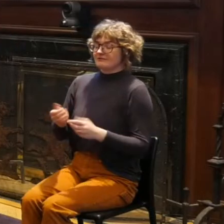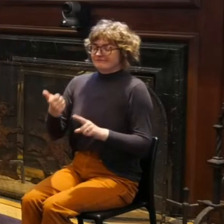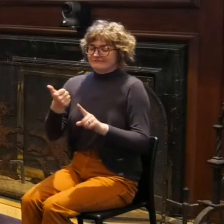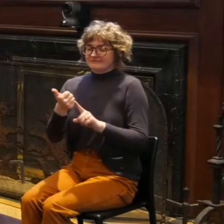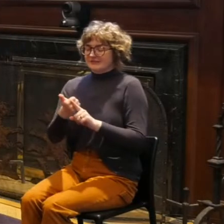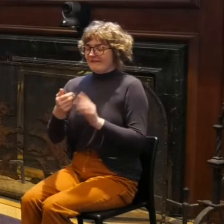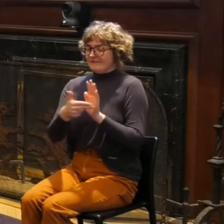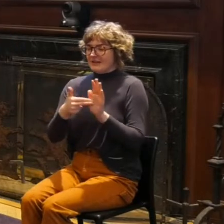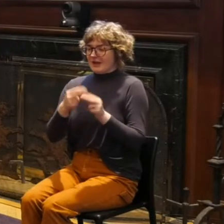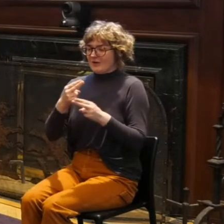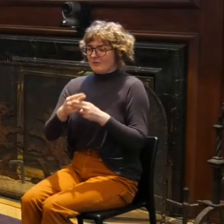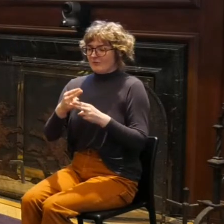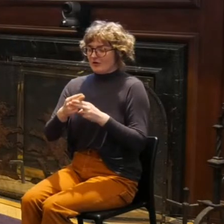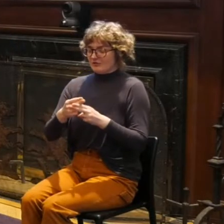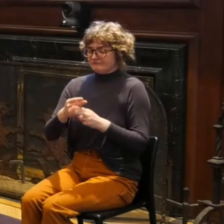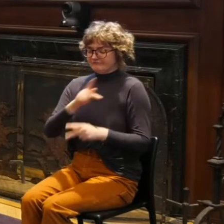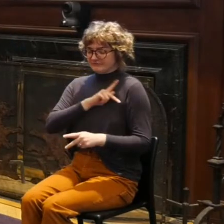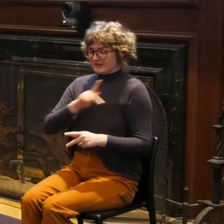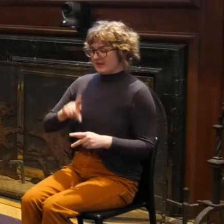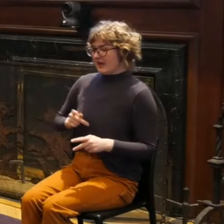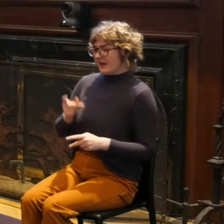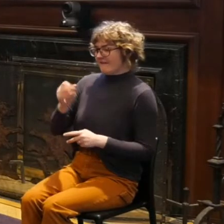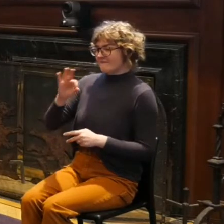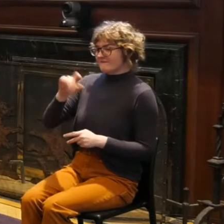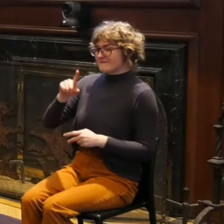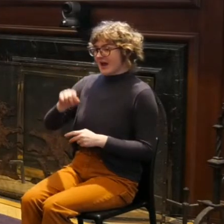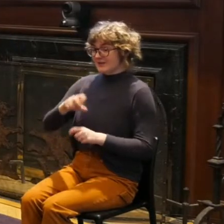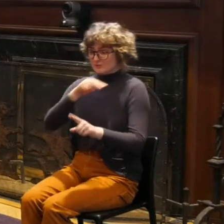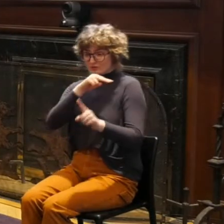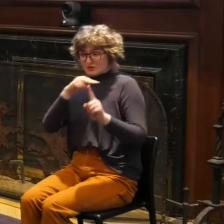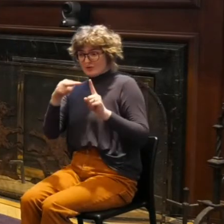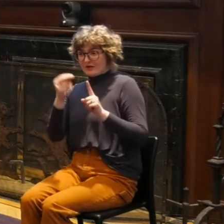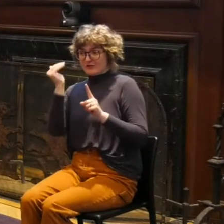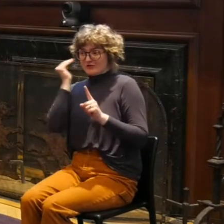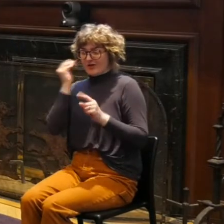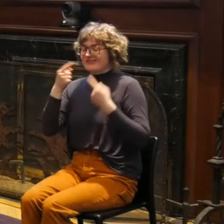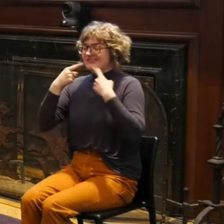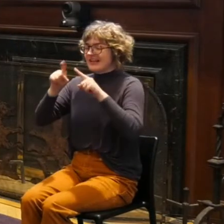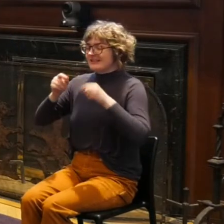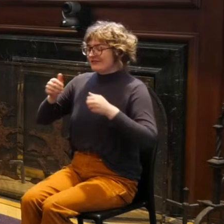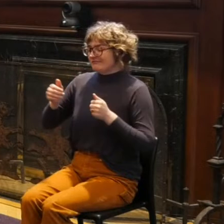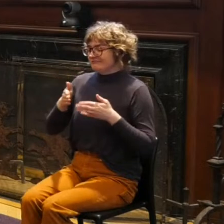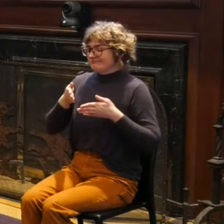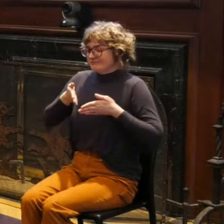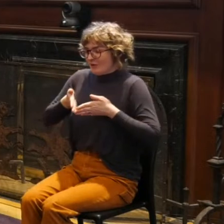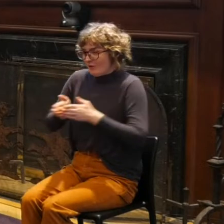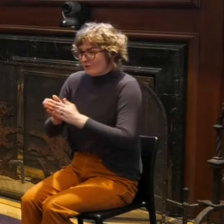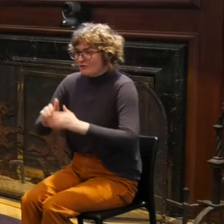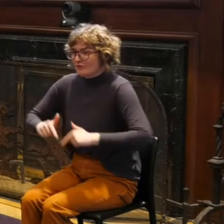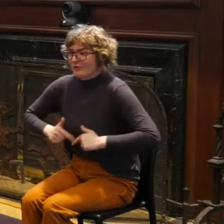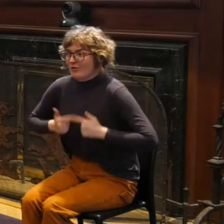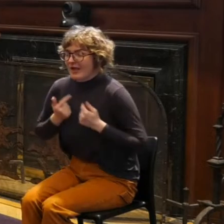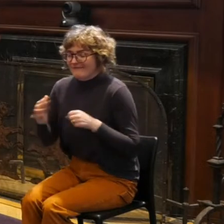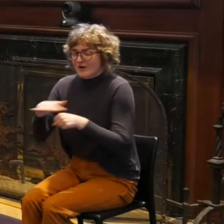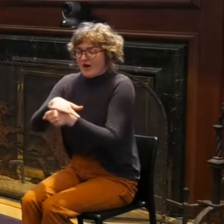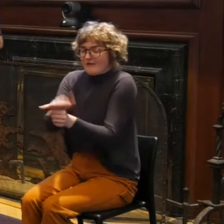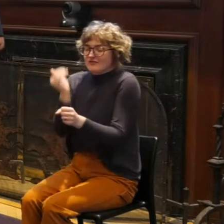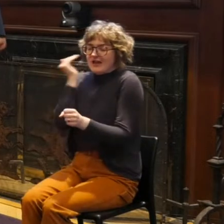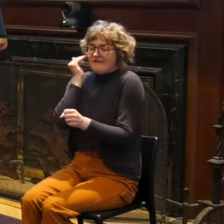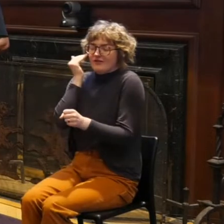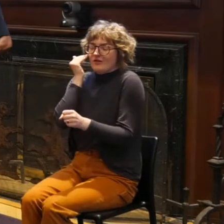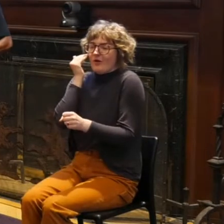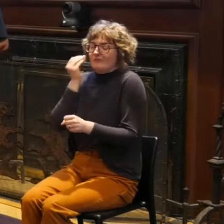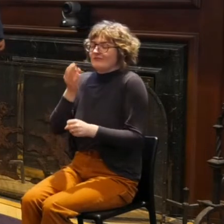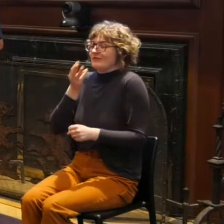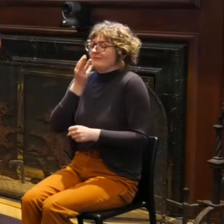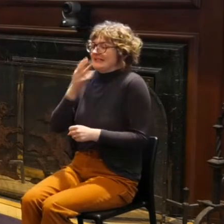book, King Fies Perspective, Everything You Want to Know to Successfully Navigate Through Life. So it covers everything we wish we knew when we were 16